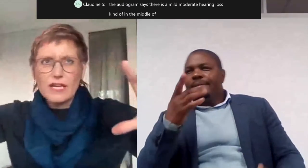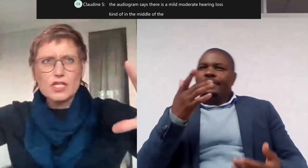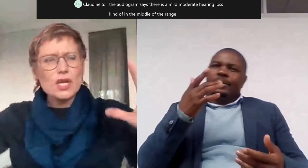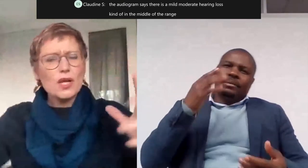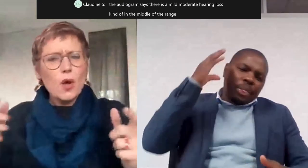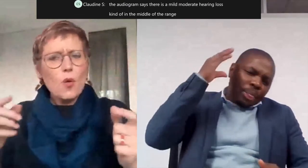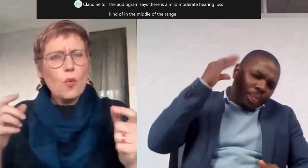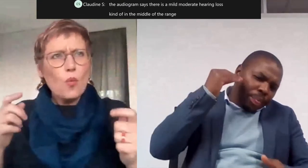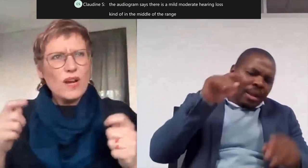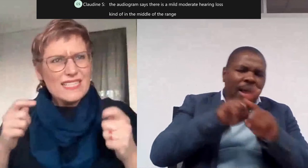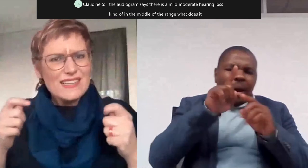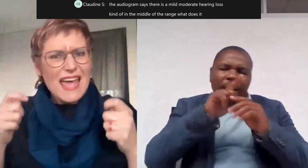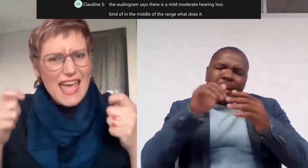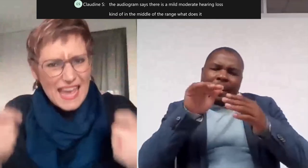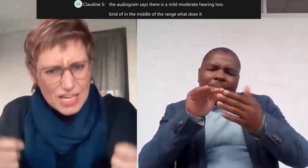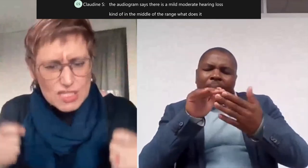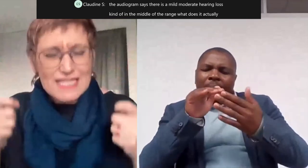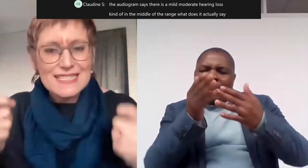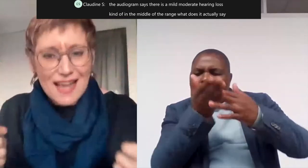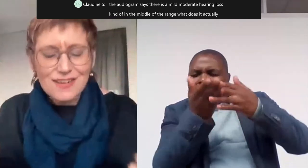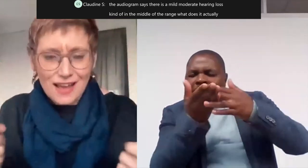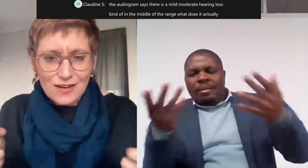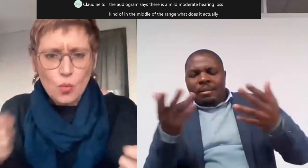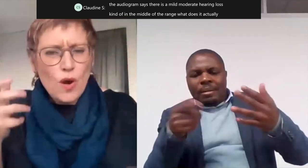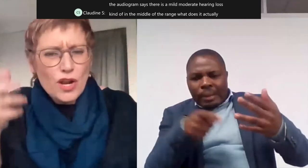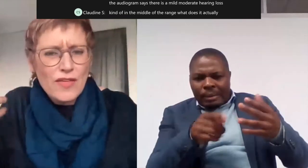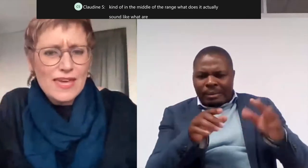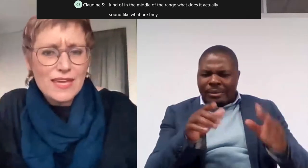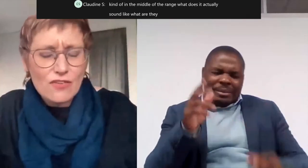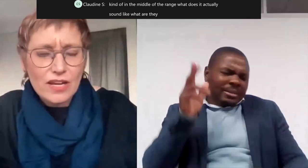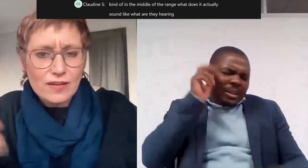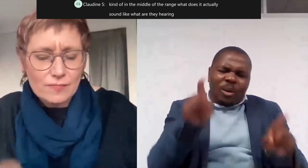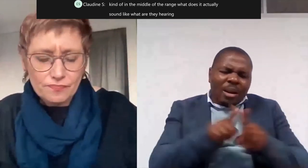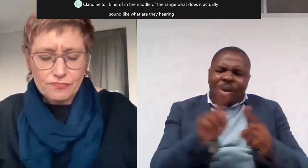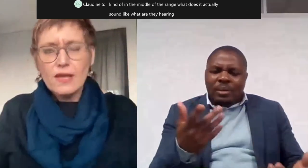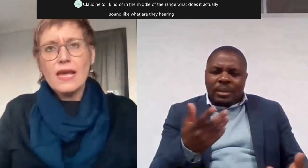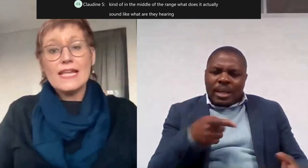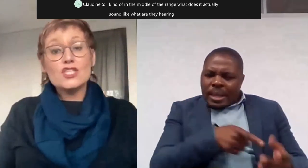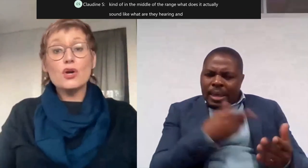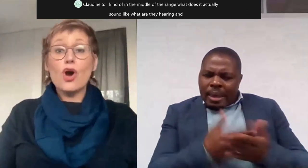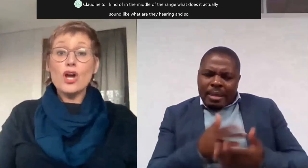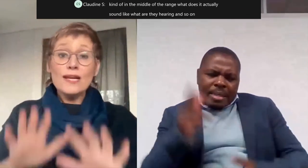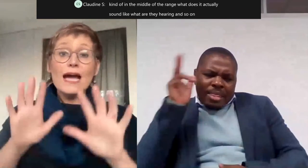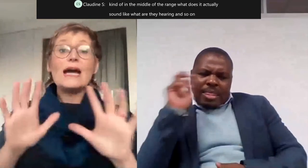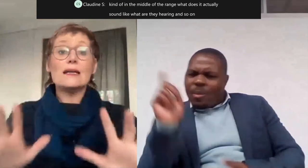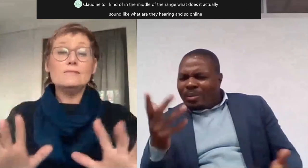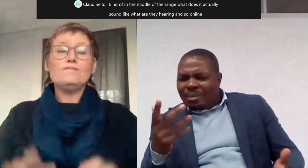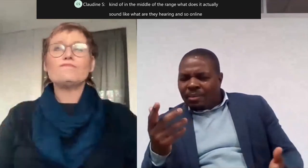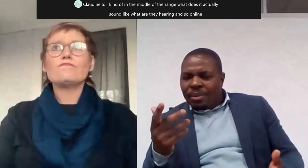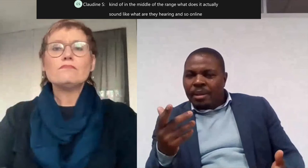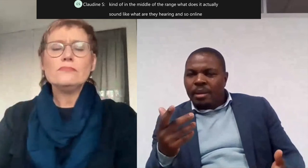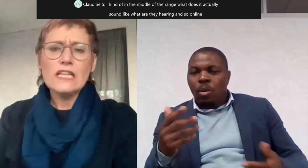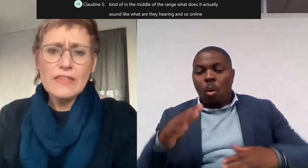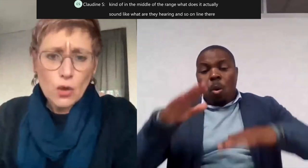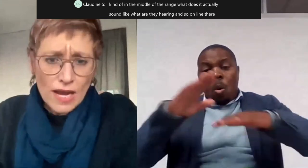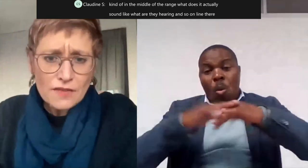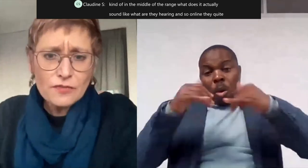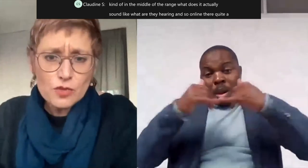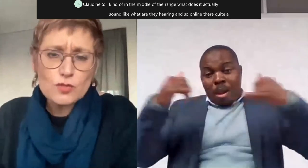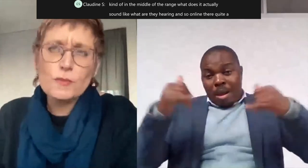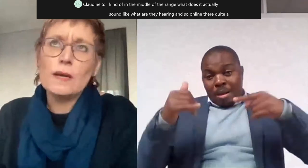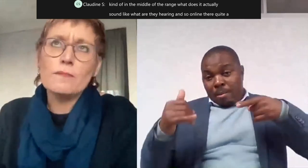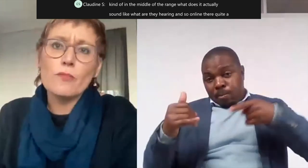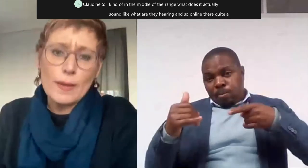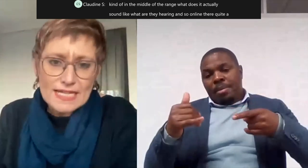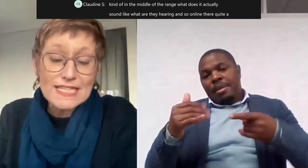of the range, what does it actually sound like? What are they hearing? And so online, there are quite a